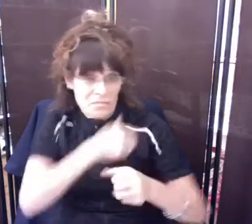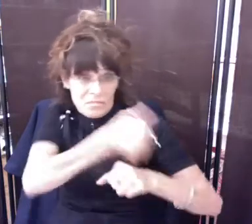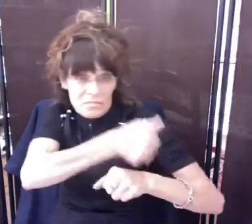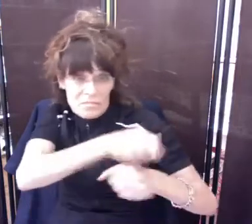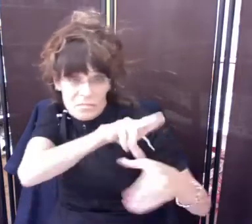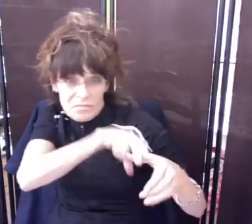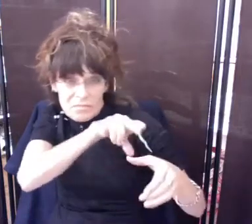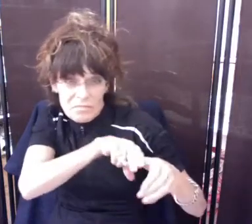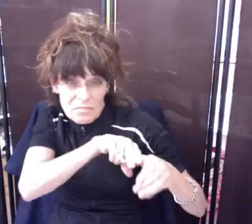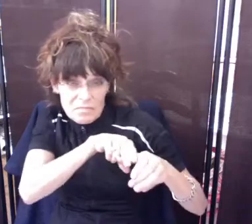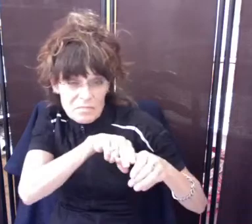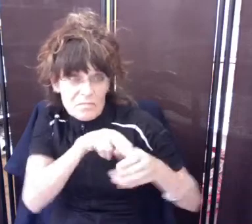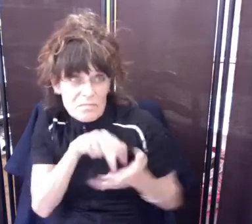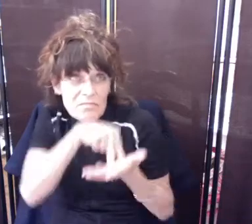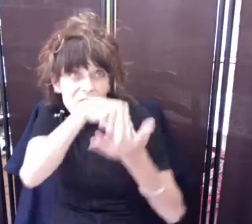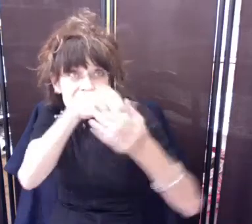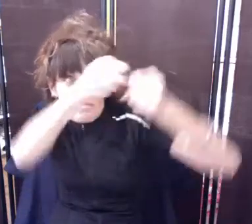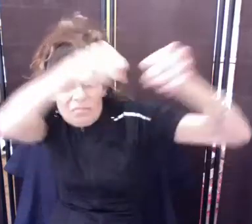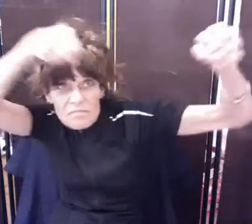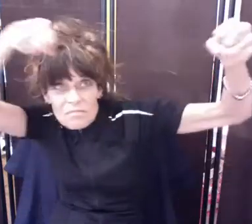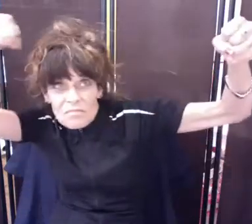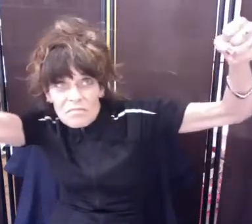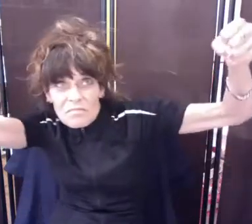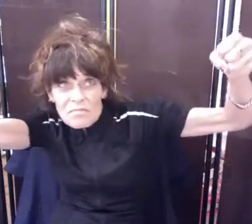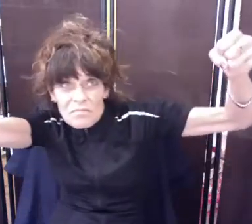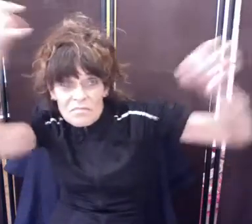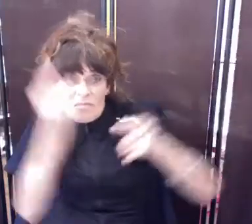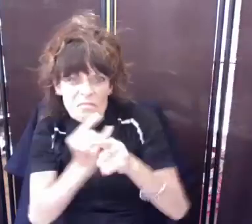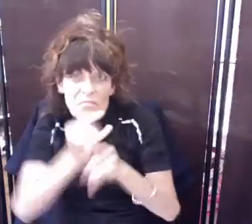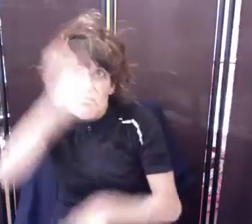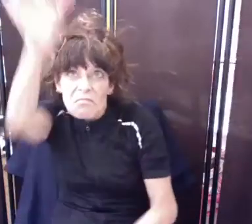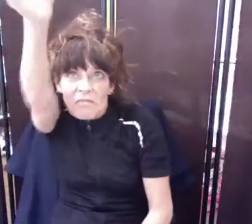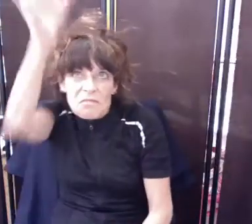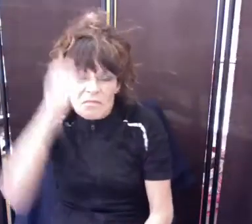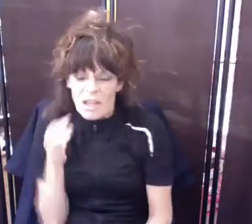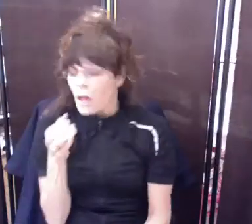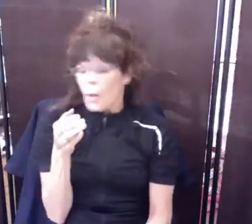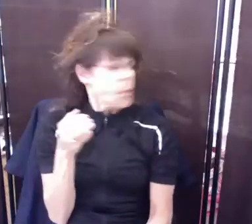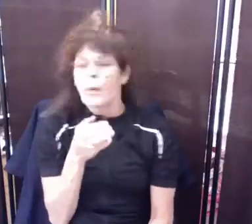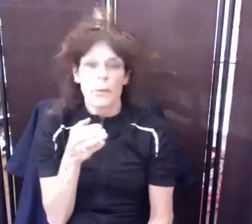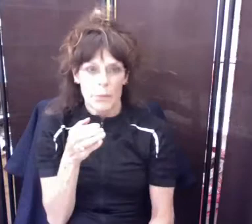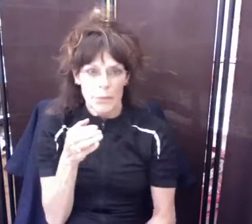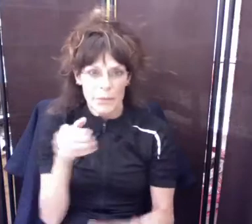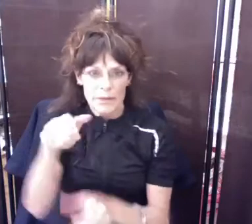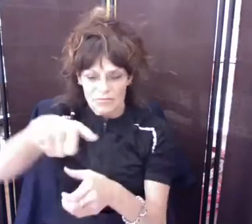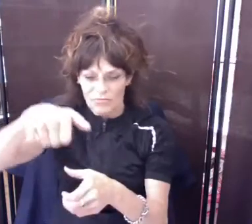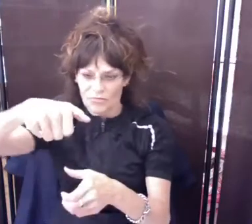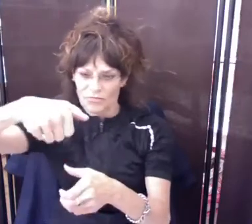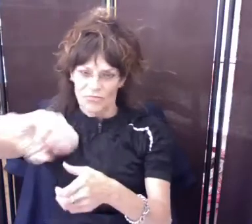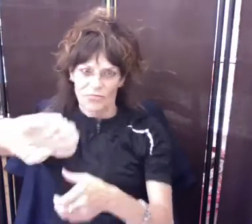and I grabbed the bottle of Four Roses whiskey, and I pulled it down, and I blew the dust off of it, and we got about the business of drinking. I